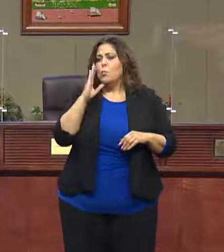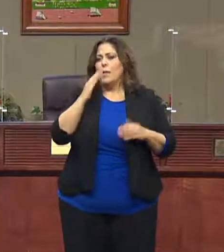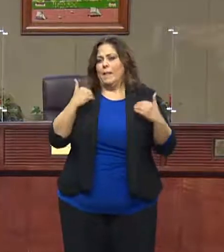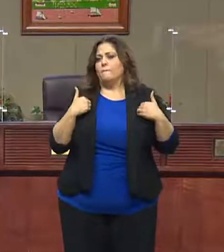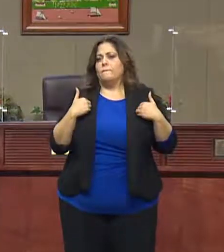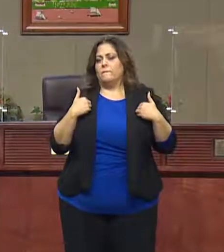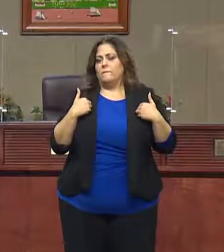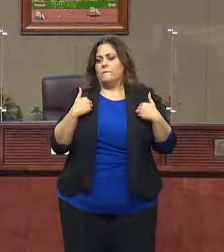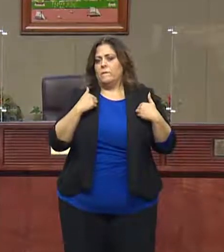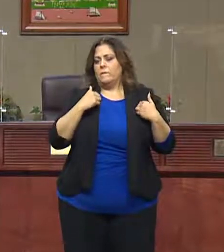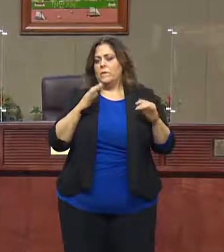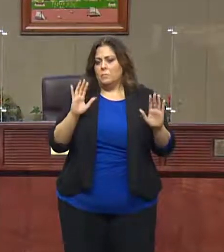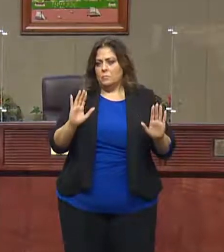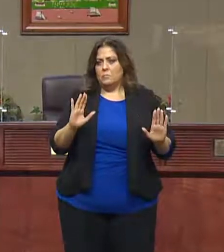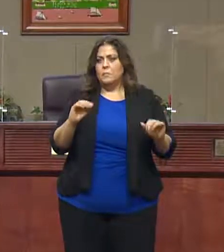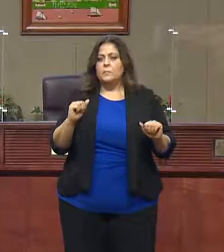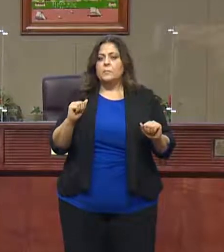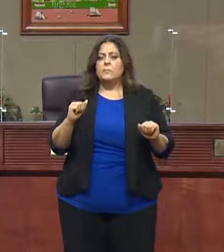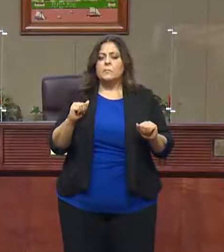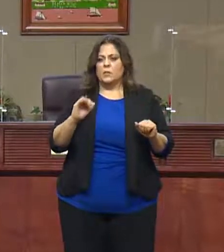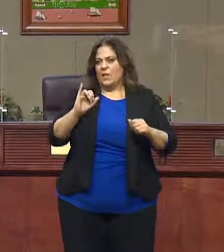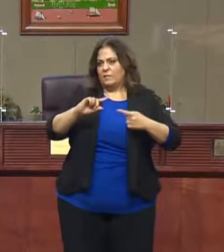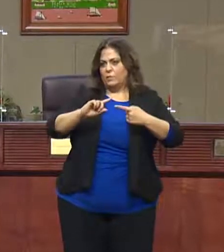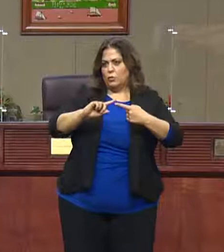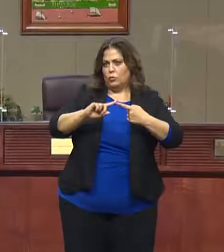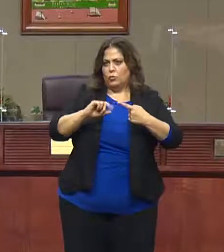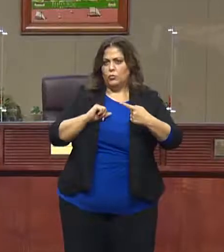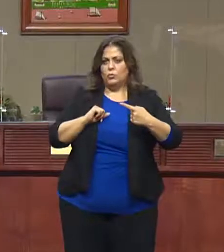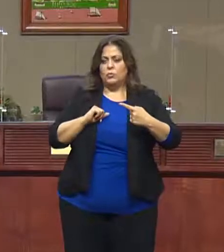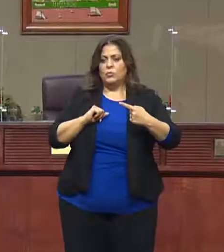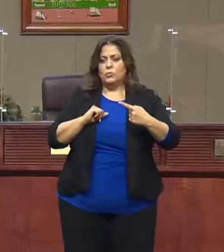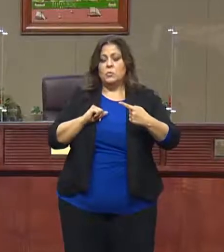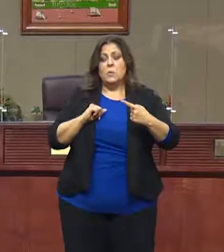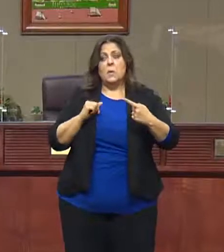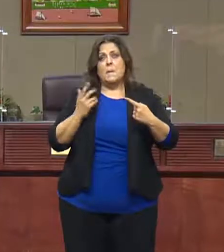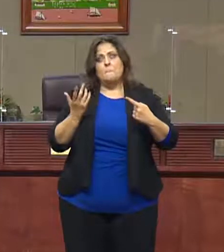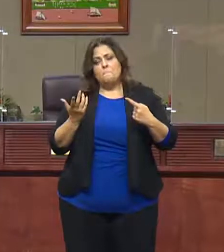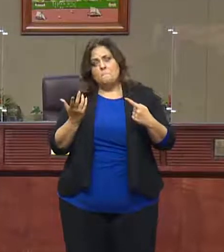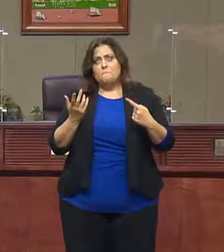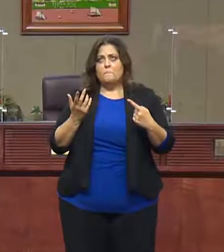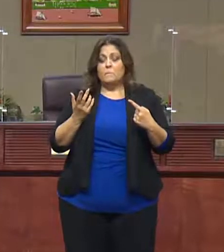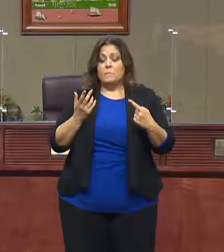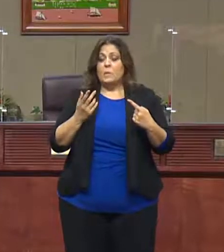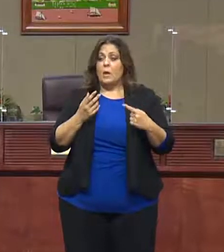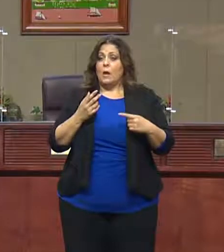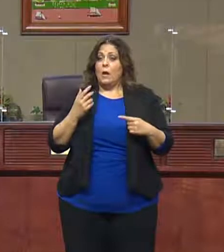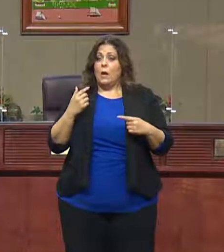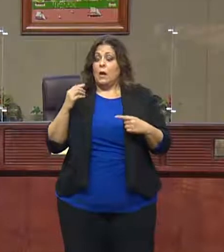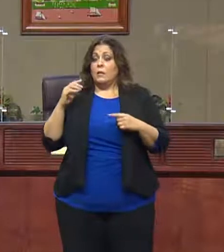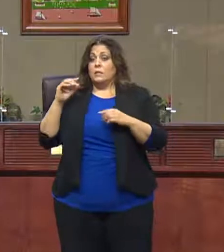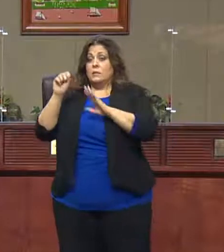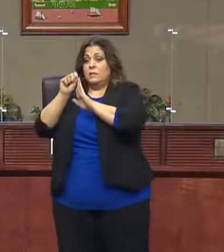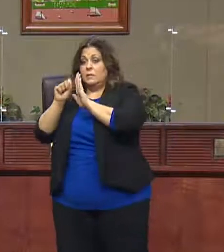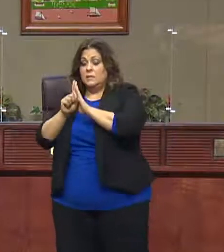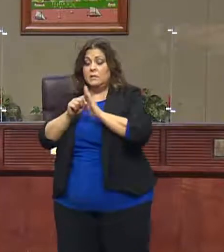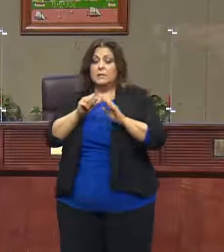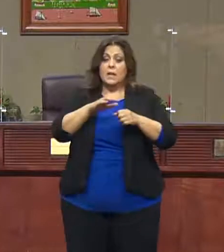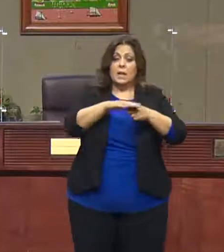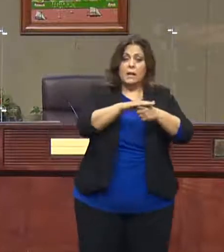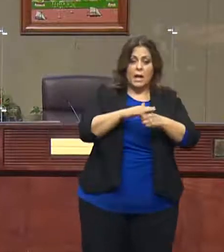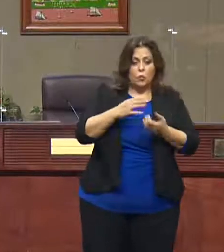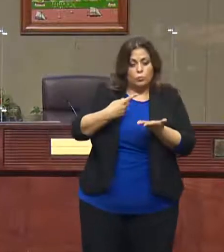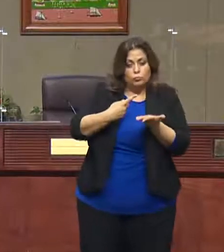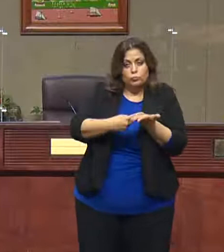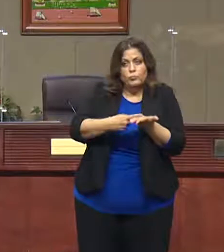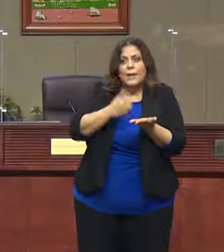decisions. It would be probably, we talk daily. We share information daily on the number